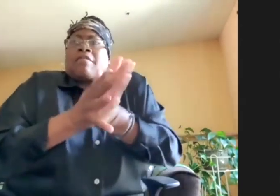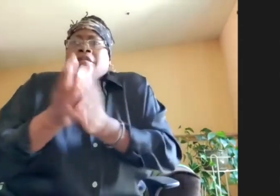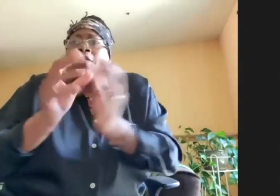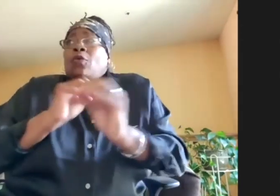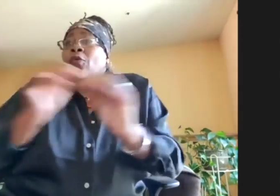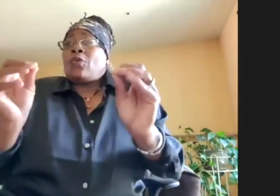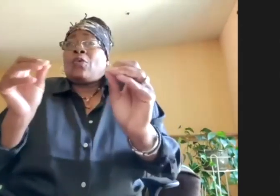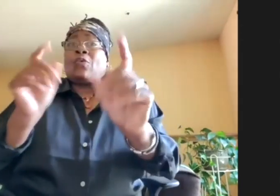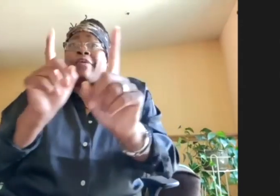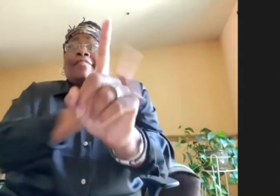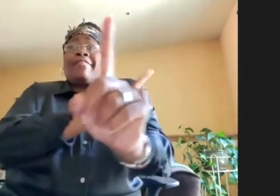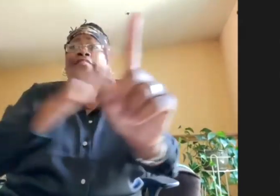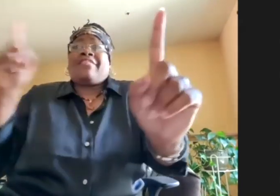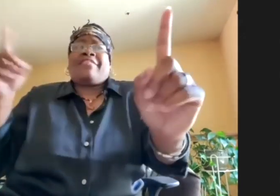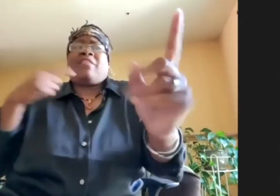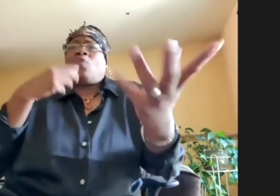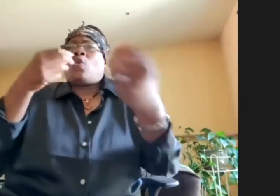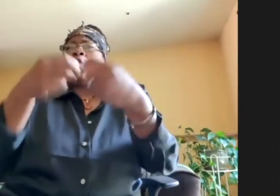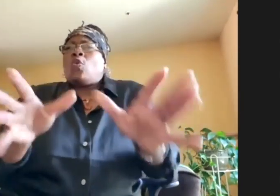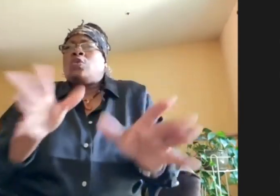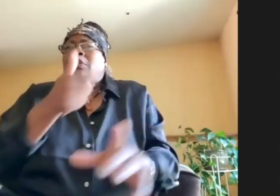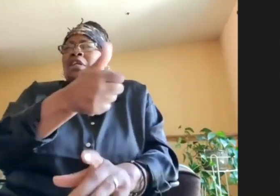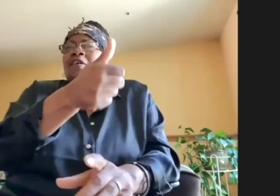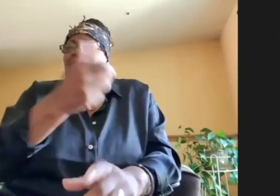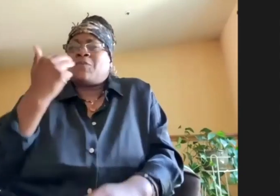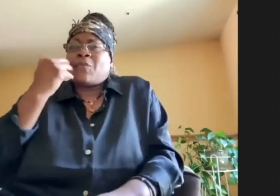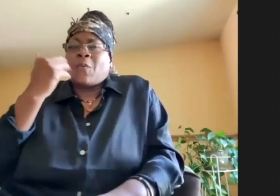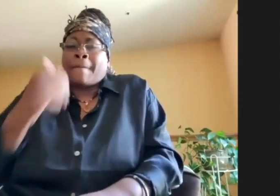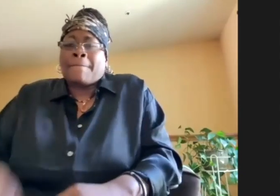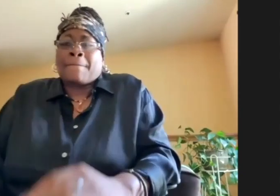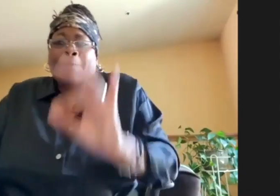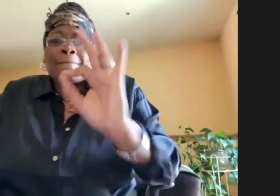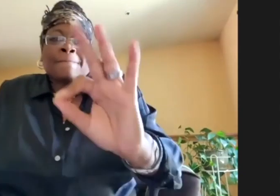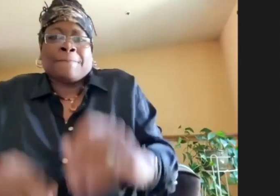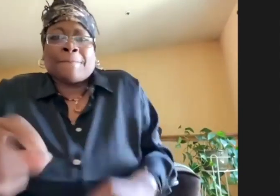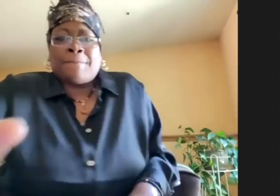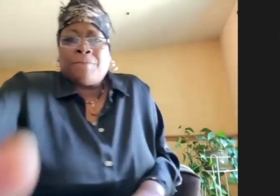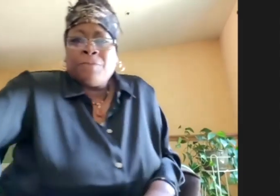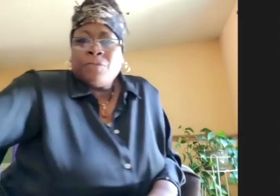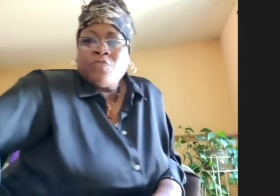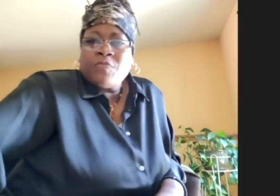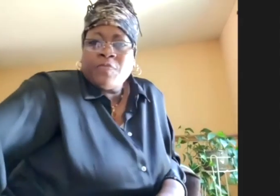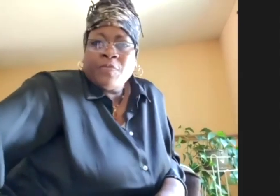to lift them up and support them throughout this process, making sure that we don't lose track of them.